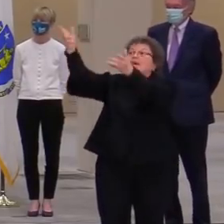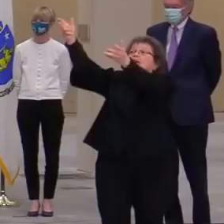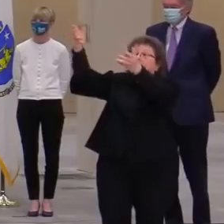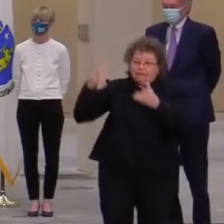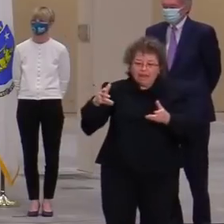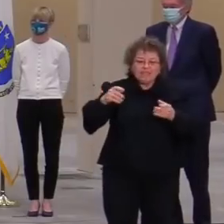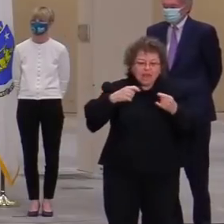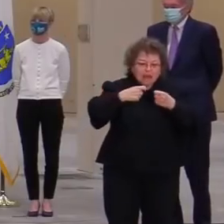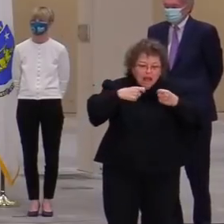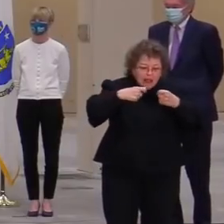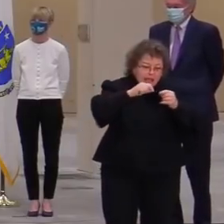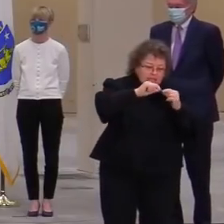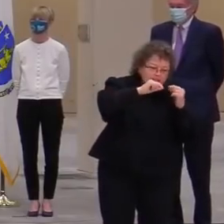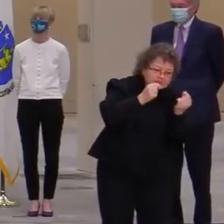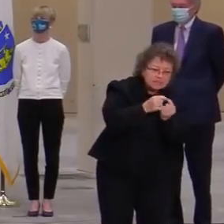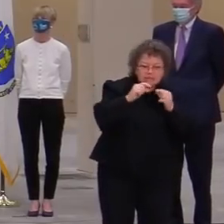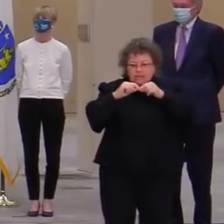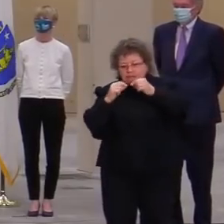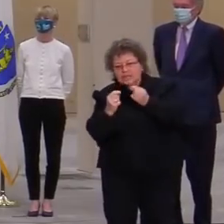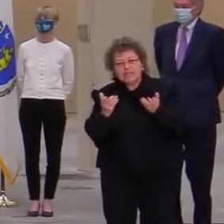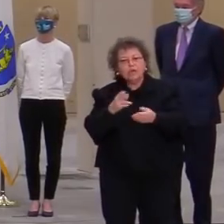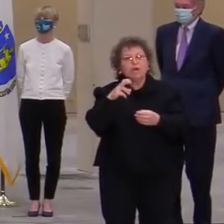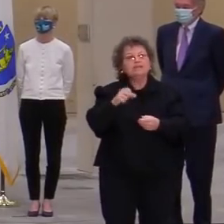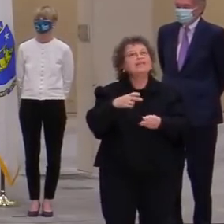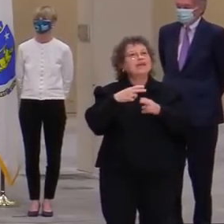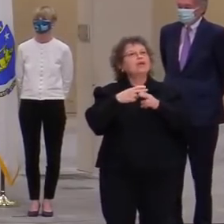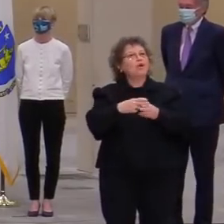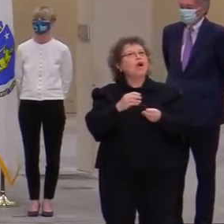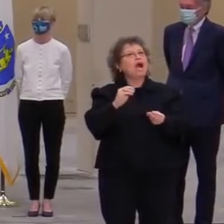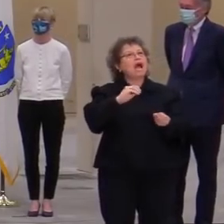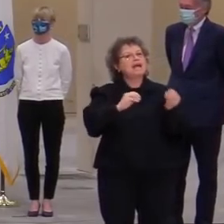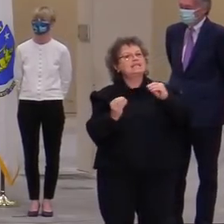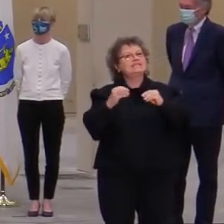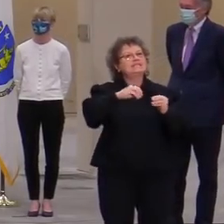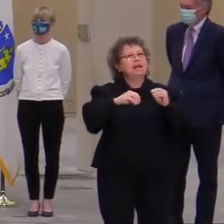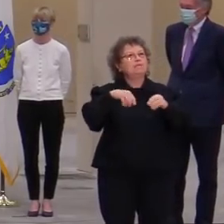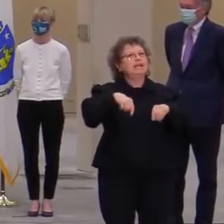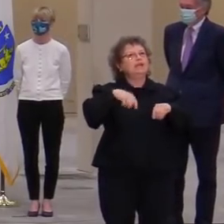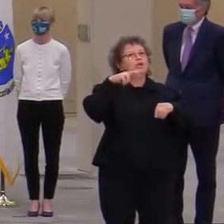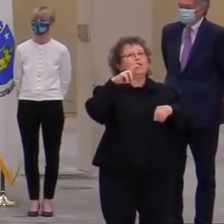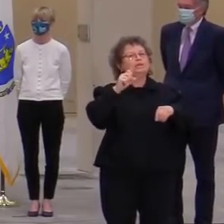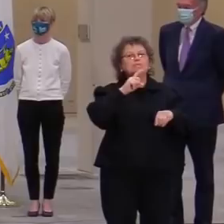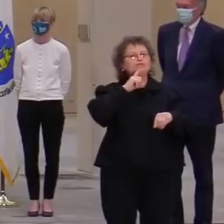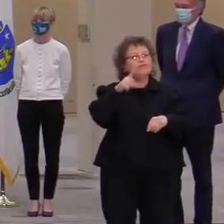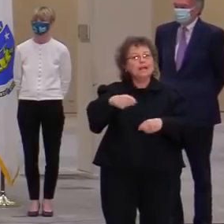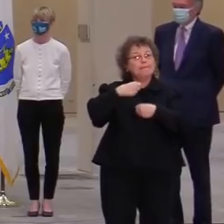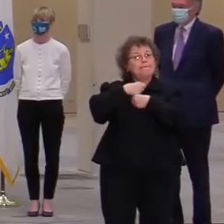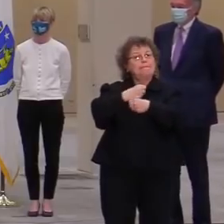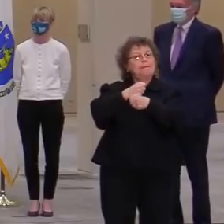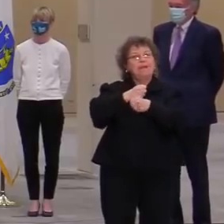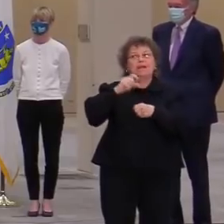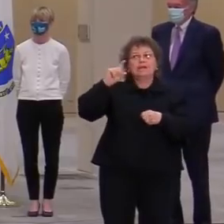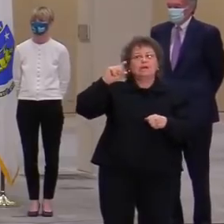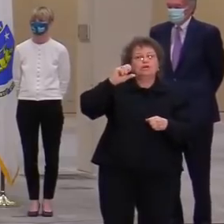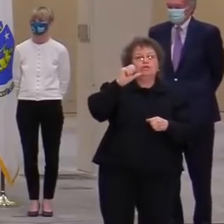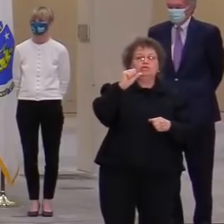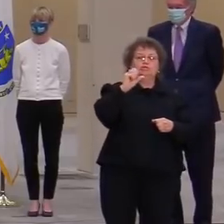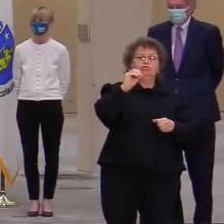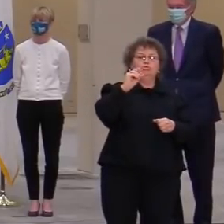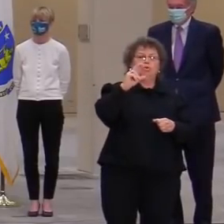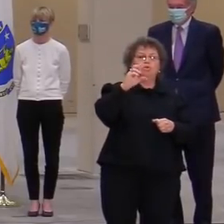on here in the United States, and they call them assembled in the United States but sourced